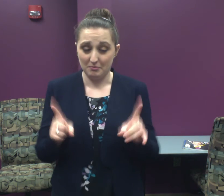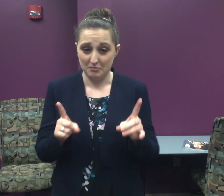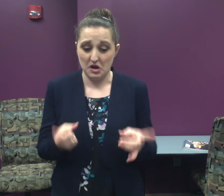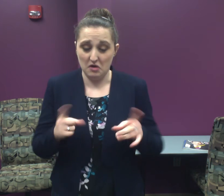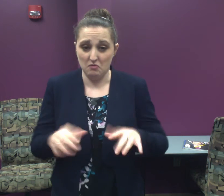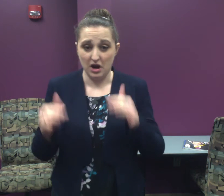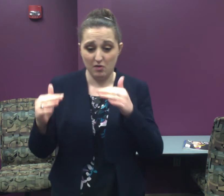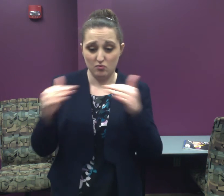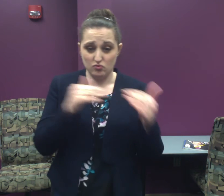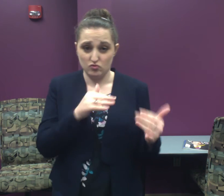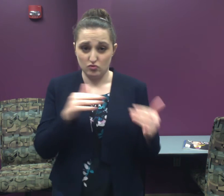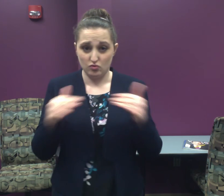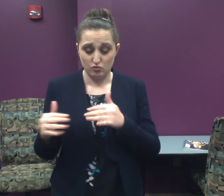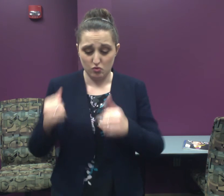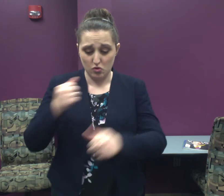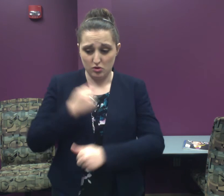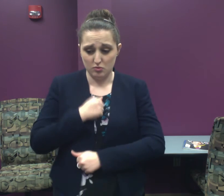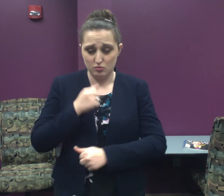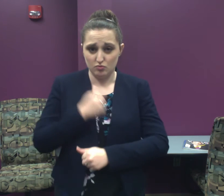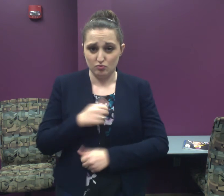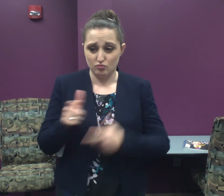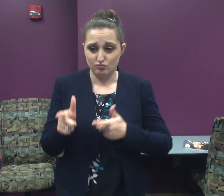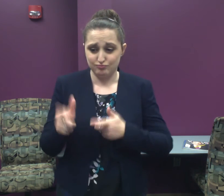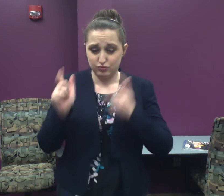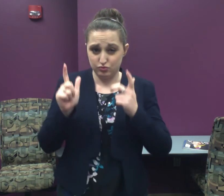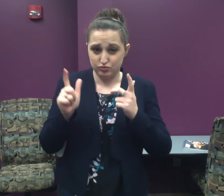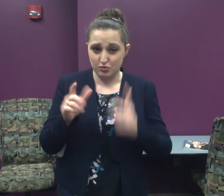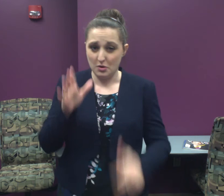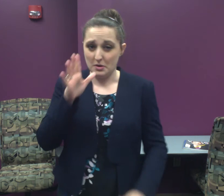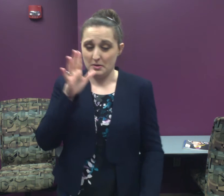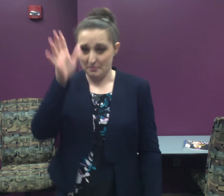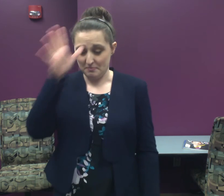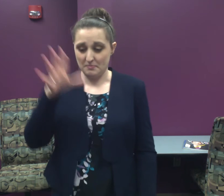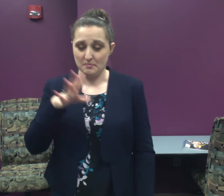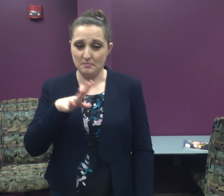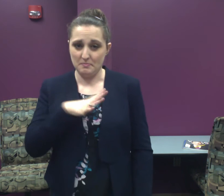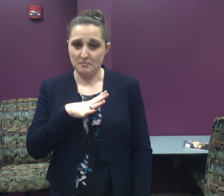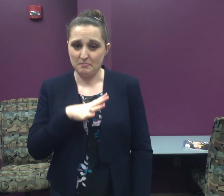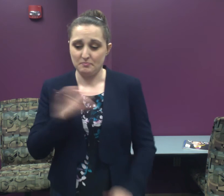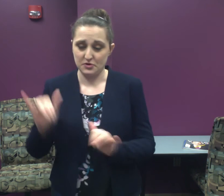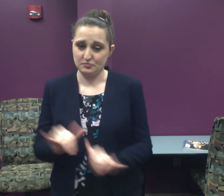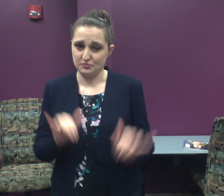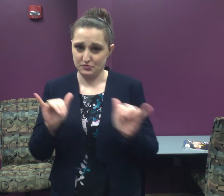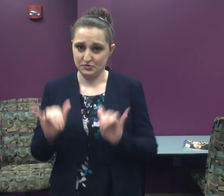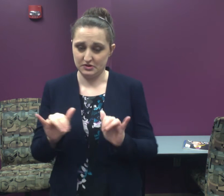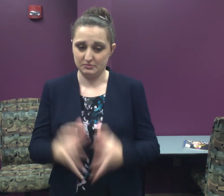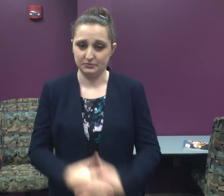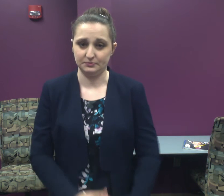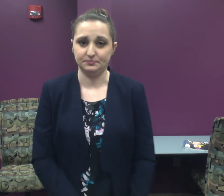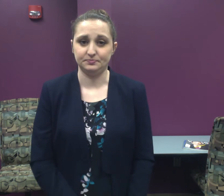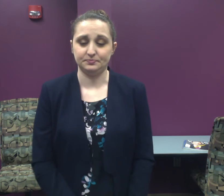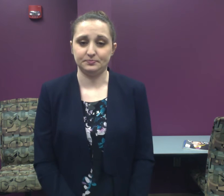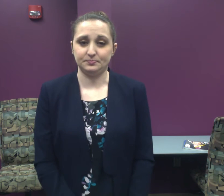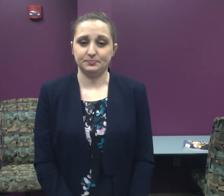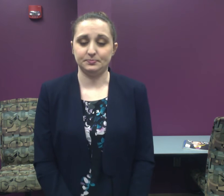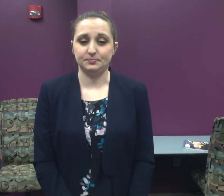were of prime age, were raped, and they alluded to that yesterday in the film. There again, when the Soviets returned